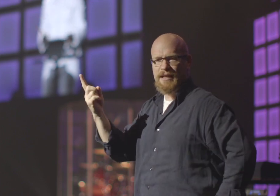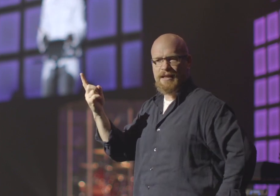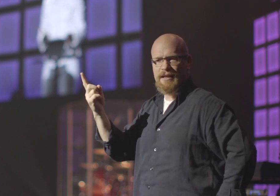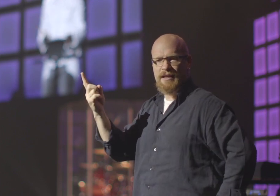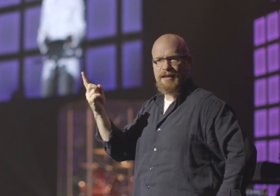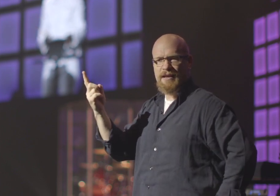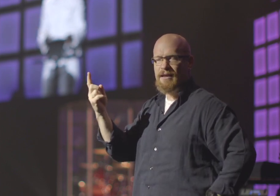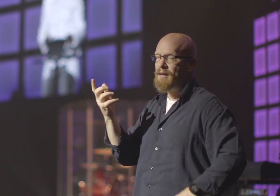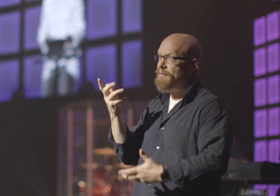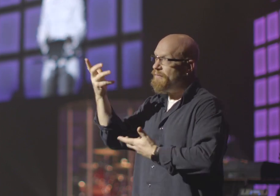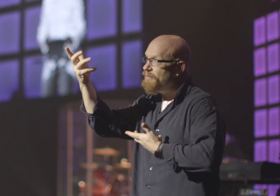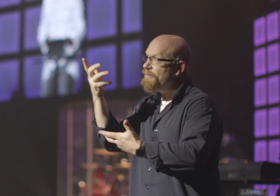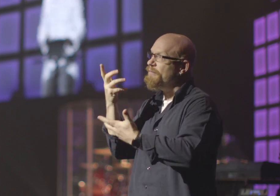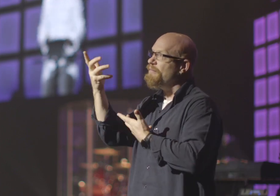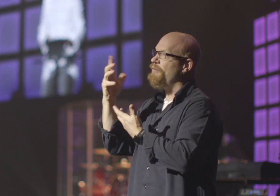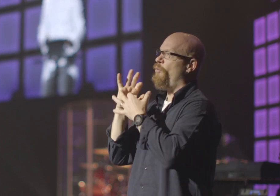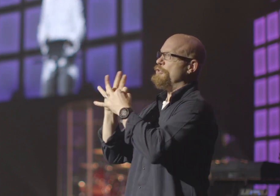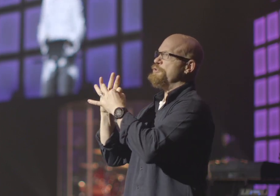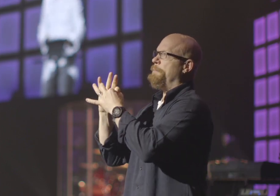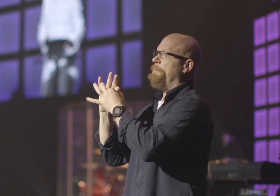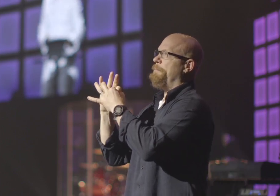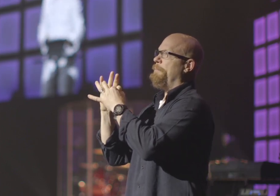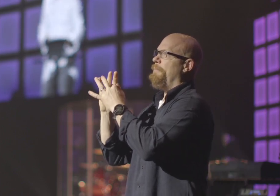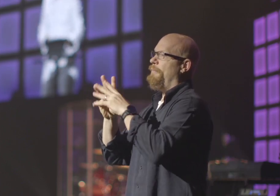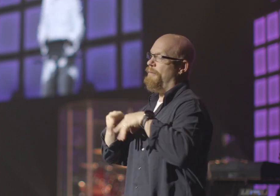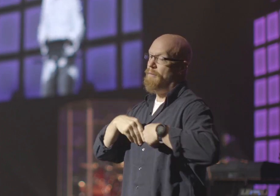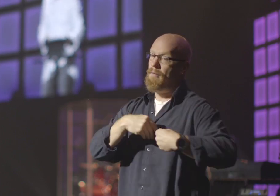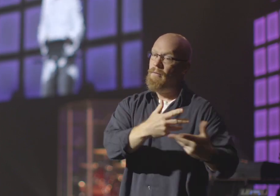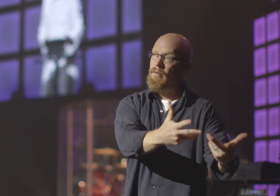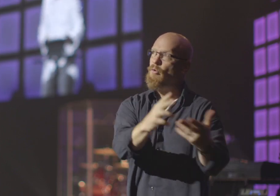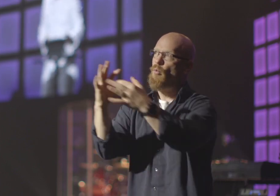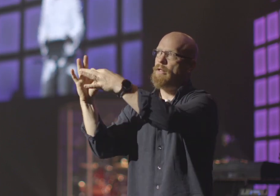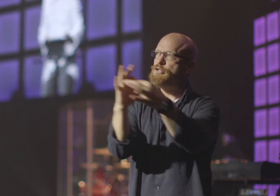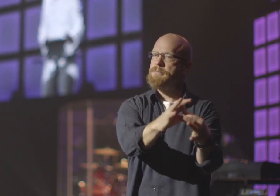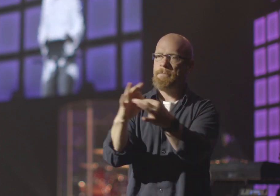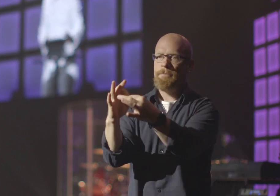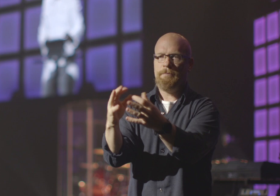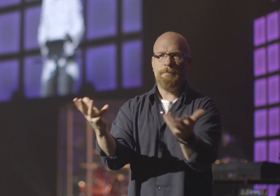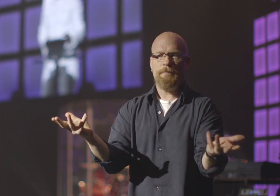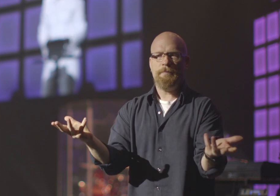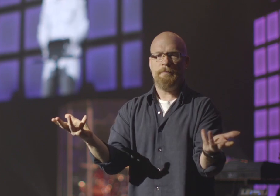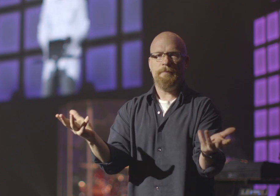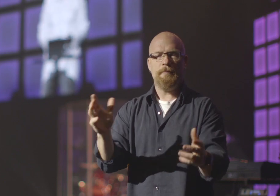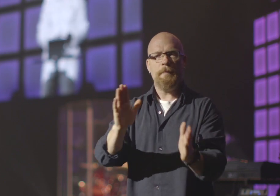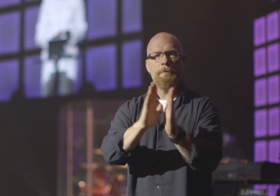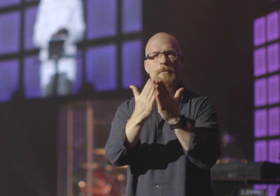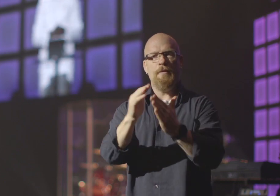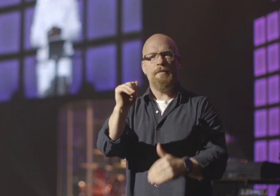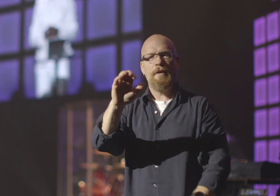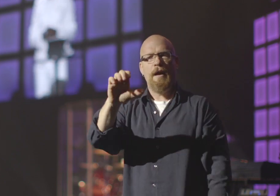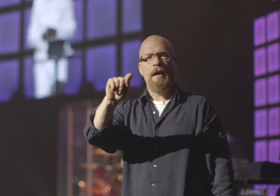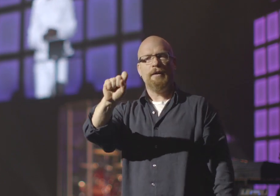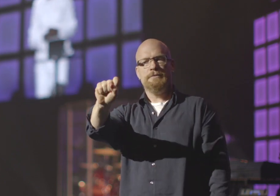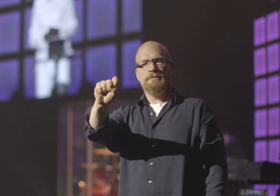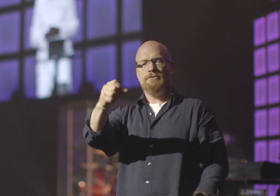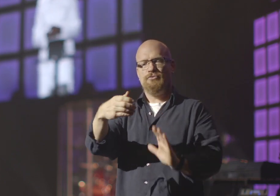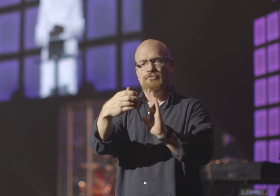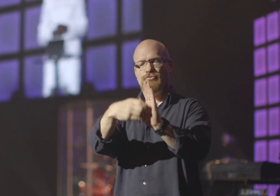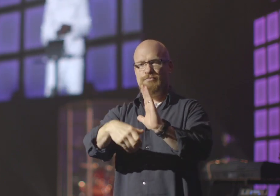Lord Jesus Christ. And so in the book of Acts chapter